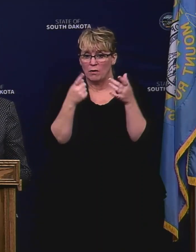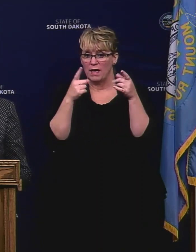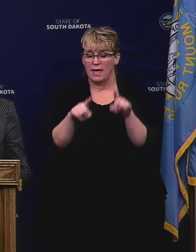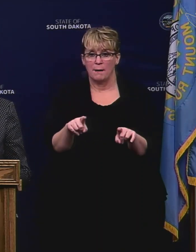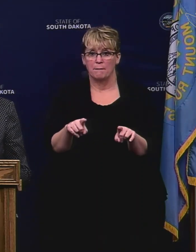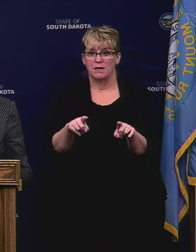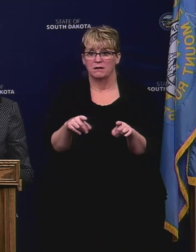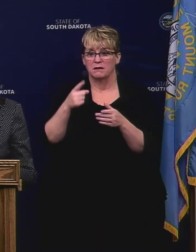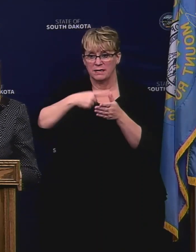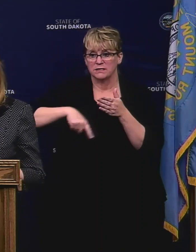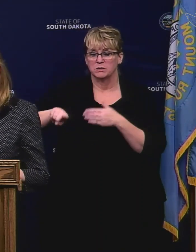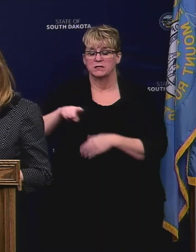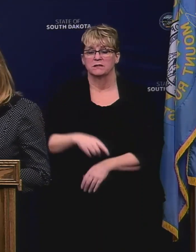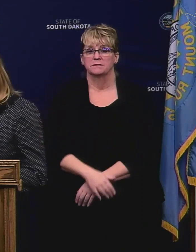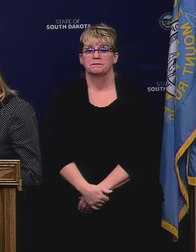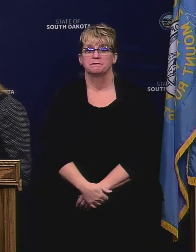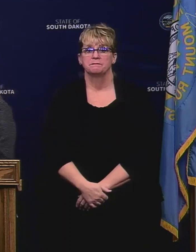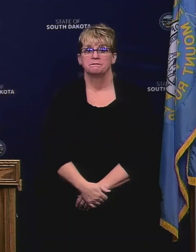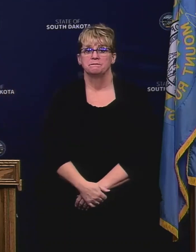next week.